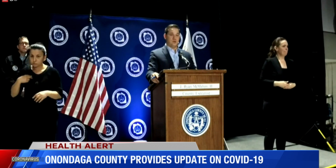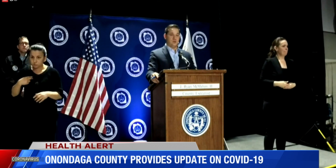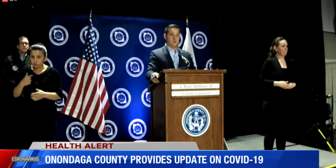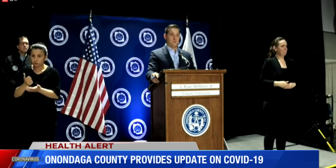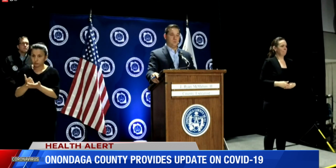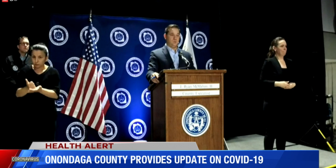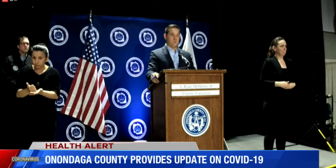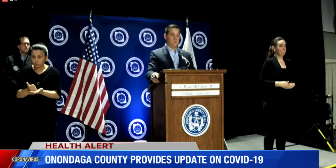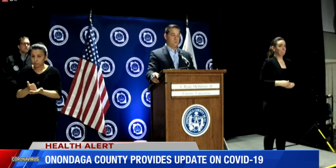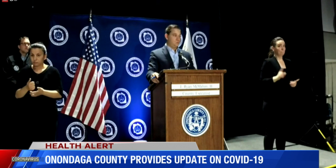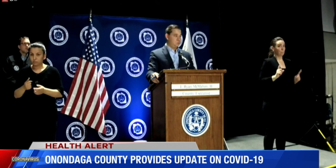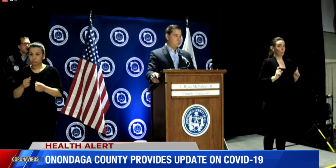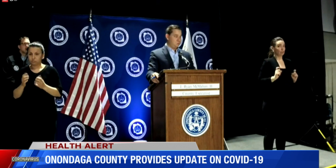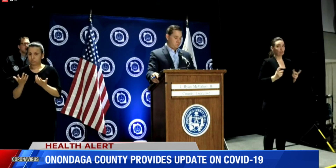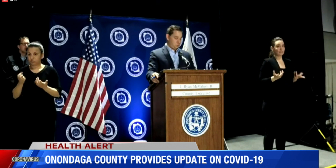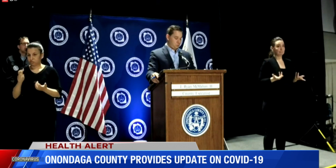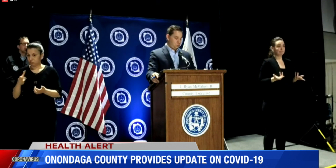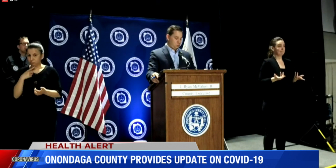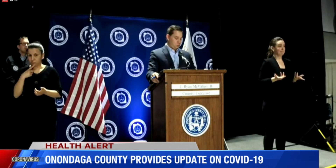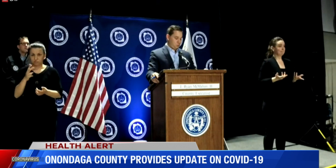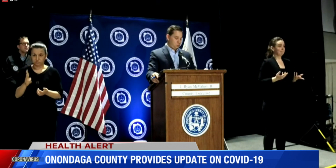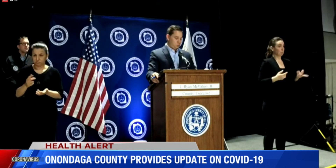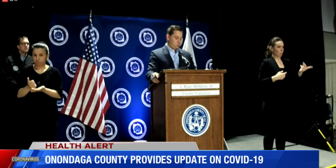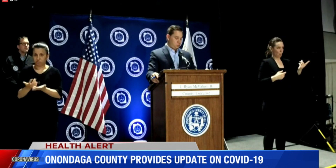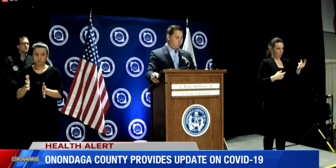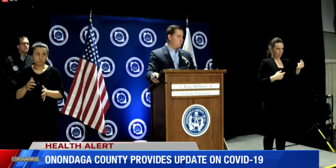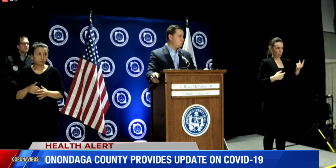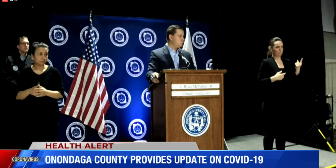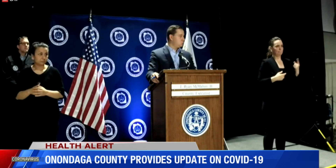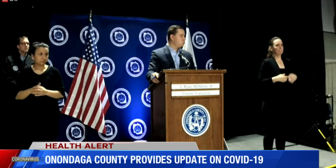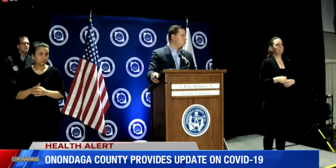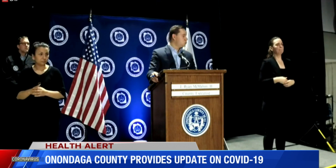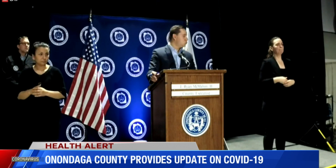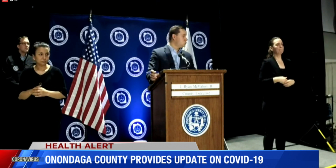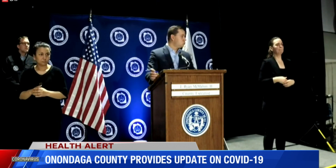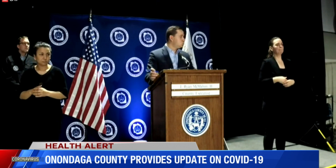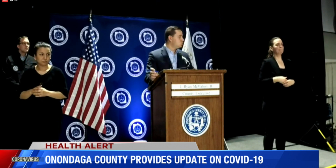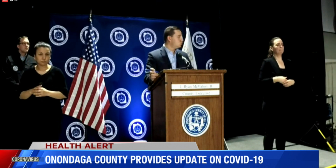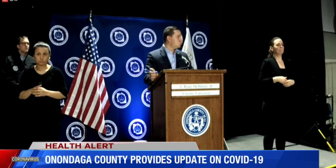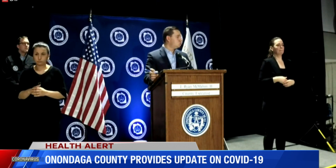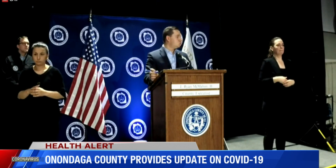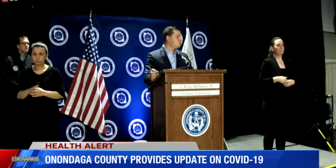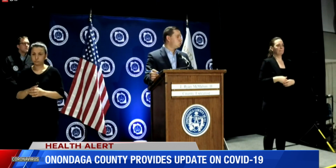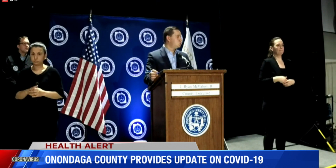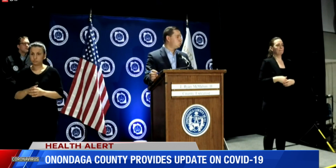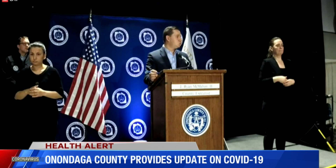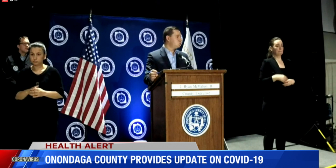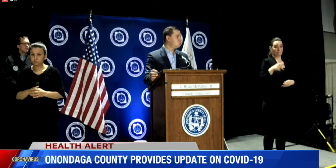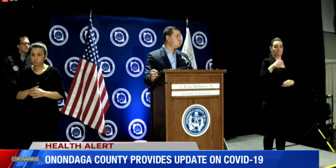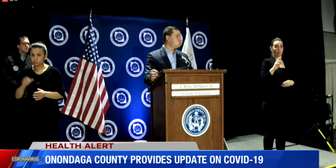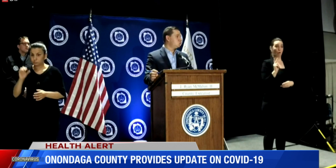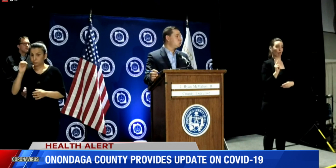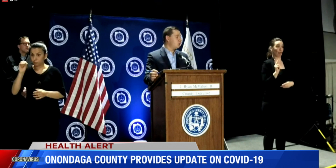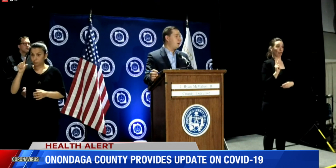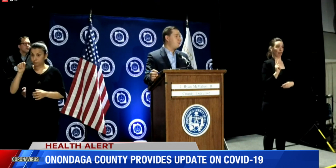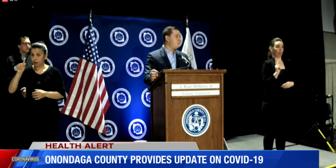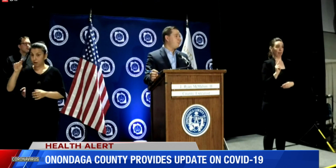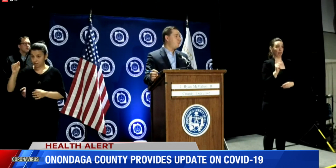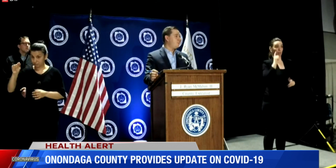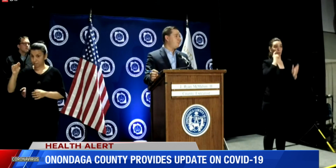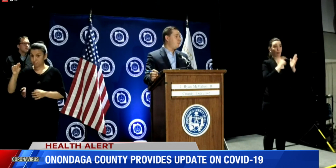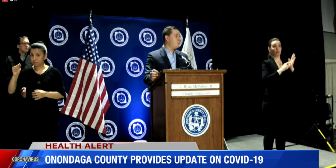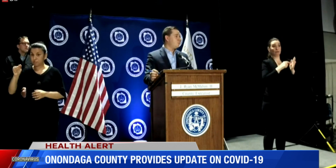Other questions? Just one more on parks. Folks have noticed that some of the parking lots are getting blocked off Yeah.